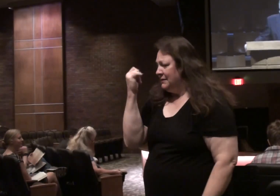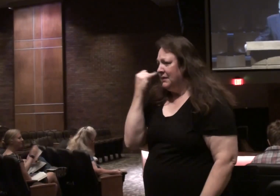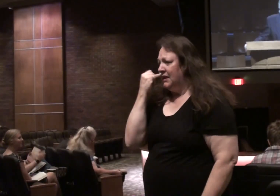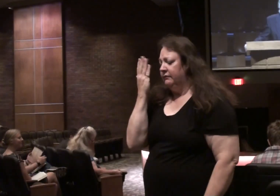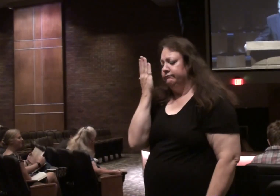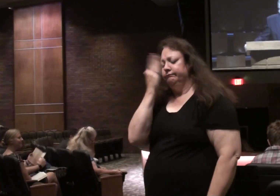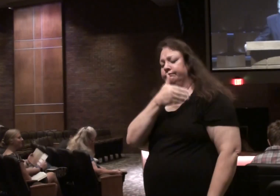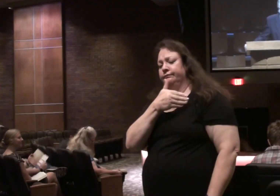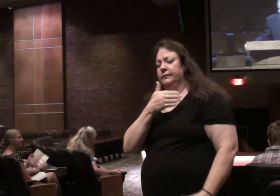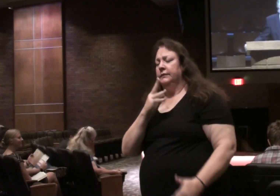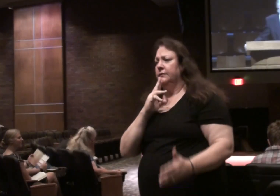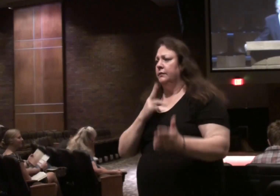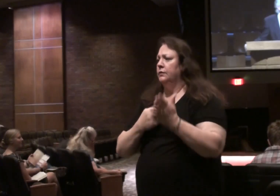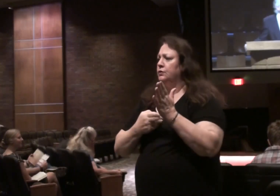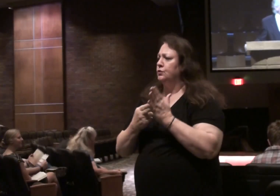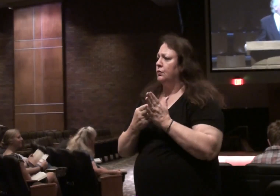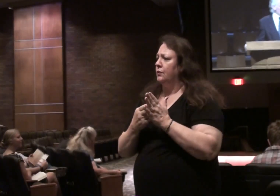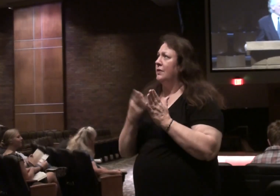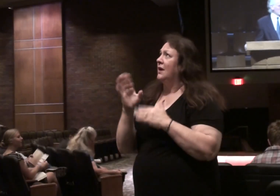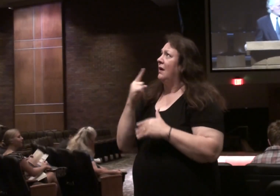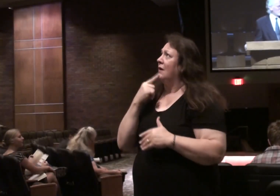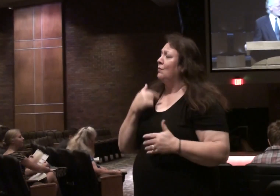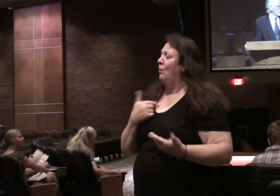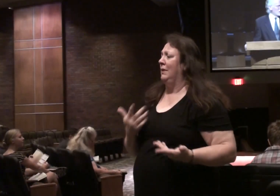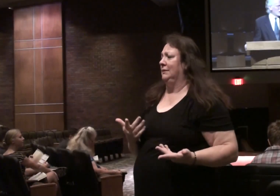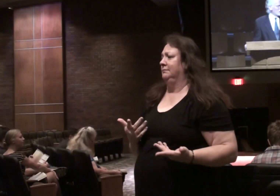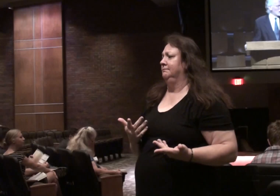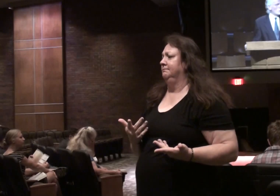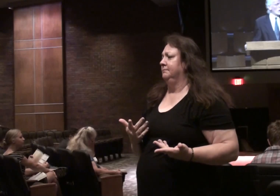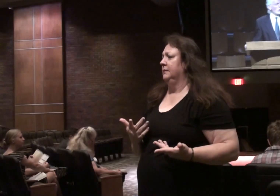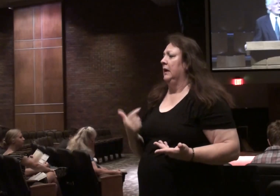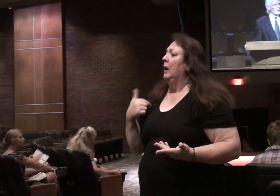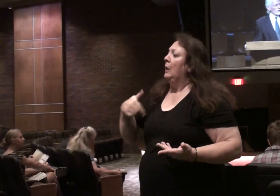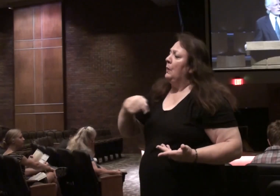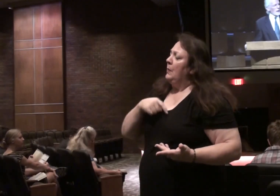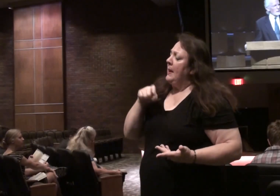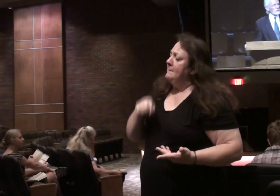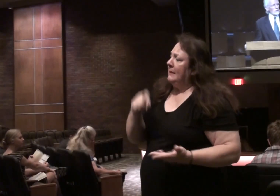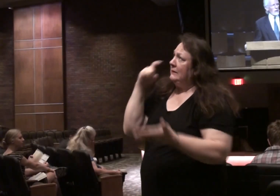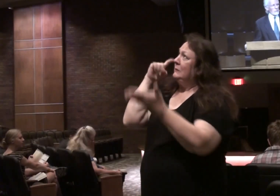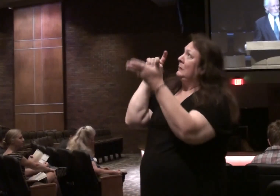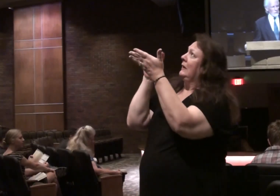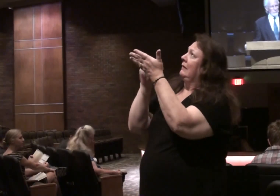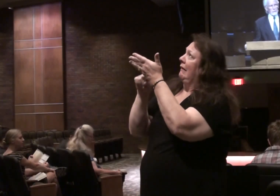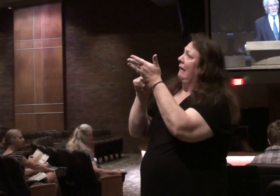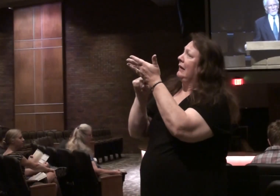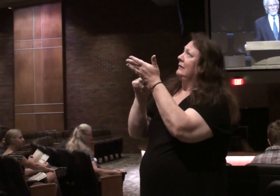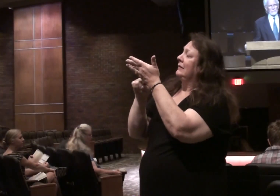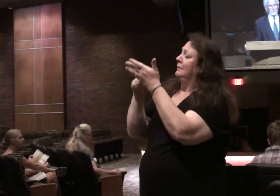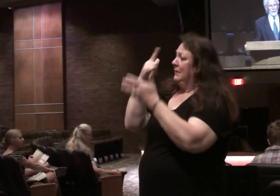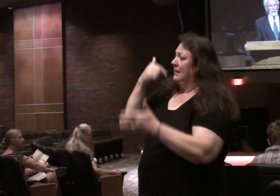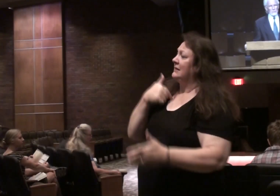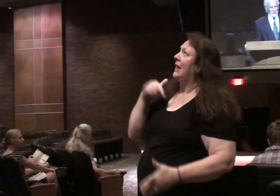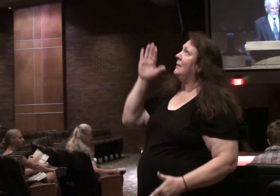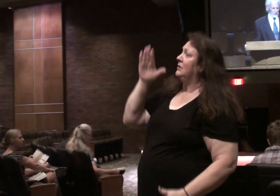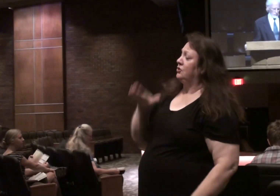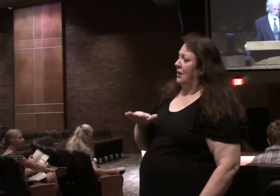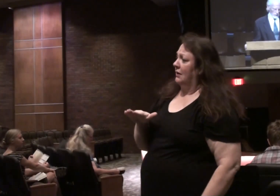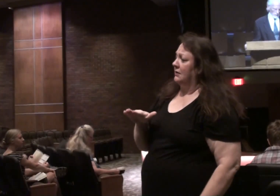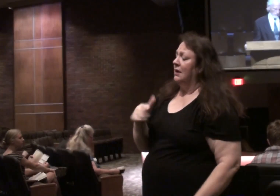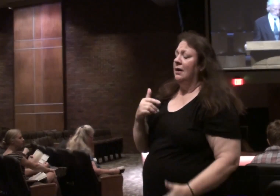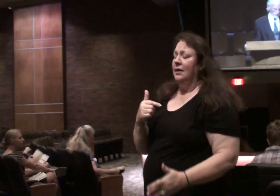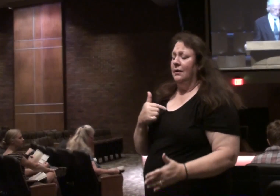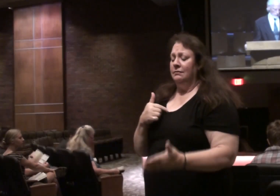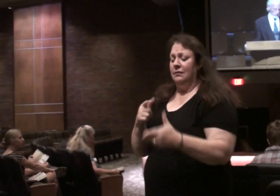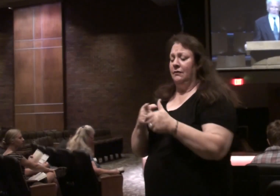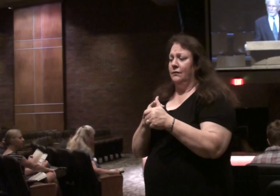foundational principles that God says that we are to recognize as God's people. And what he dealt with